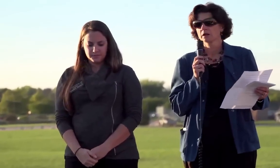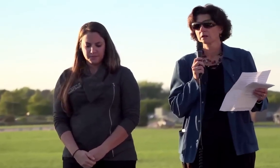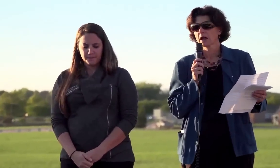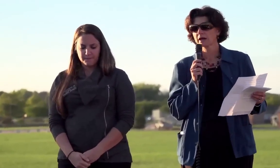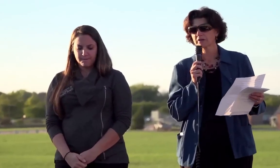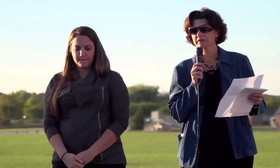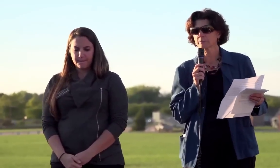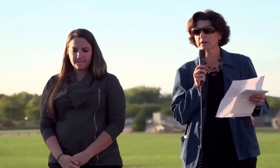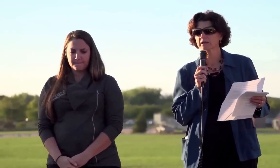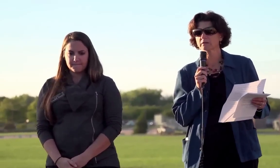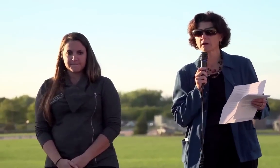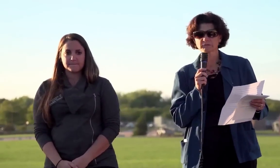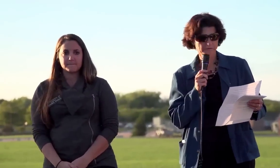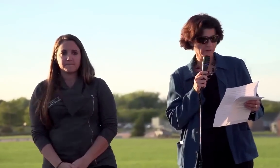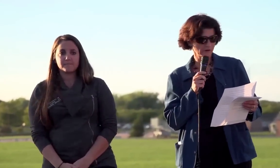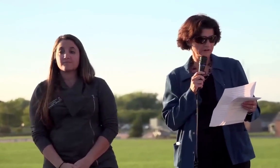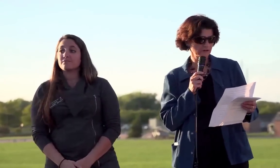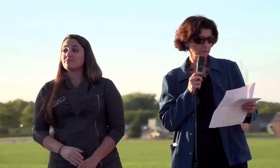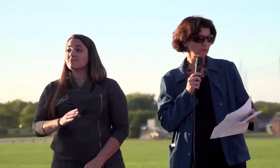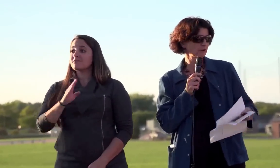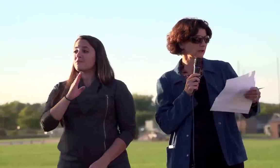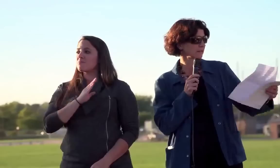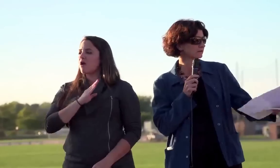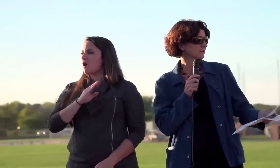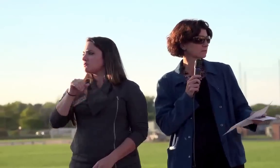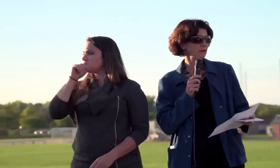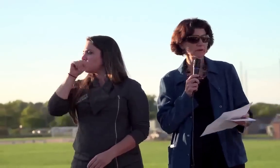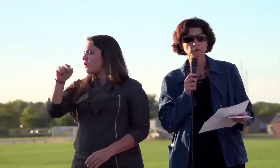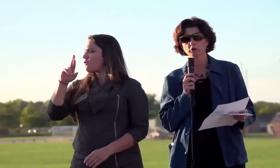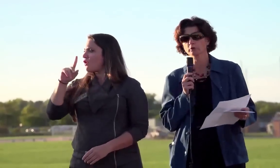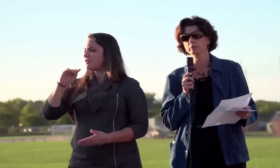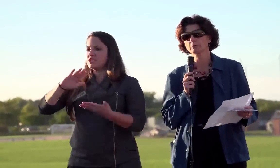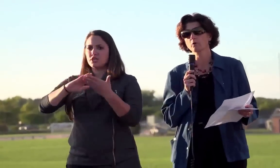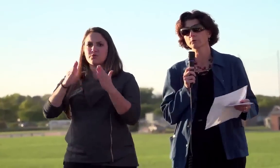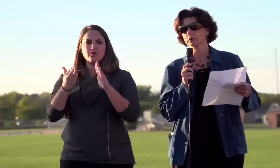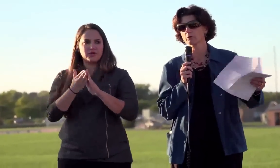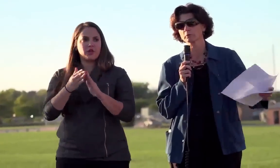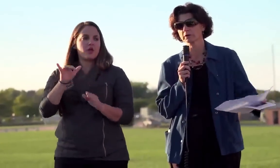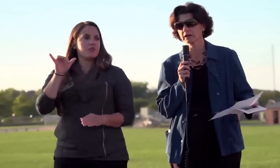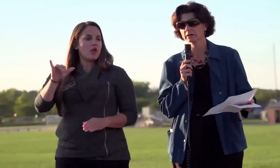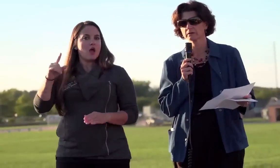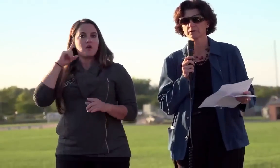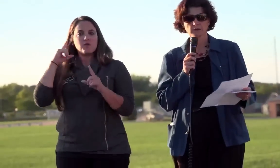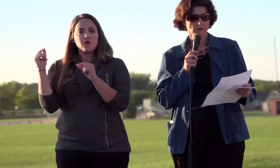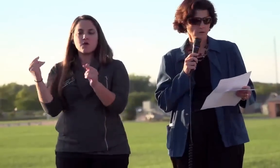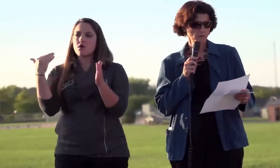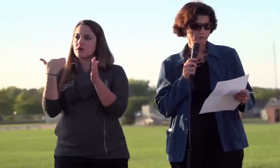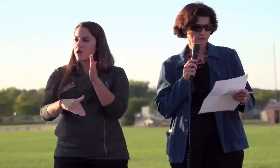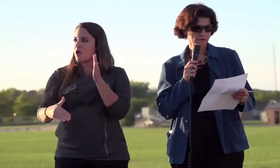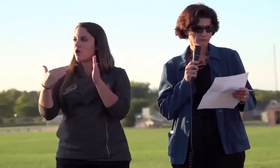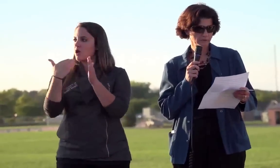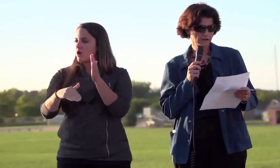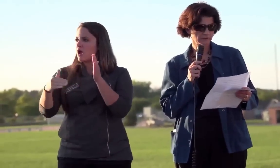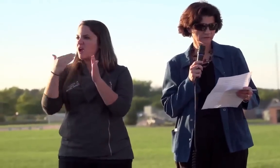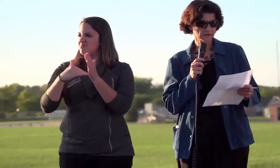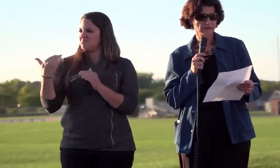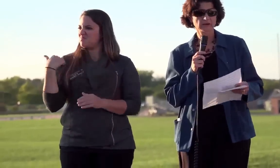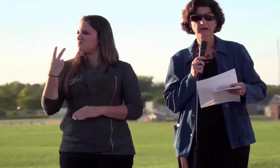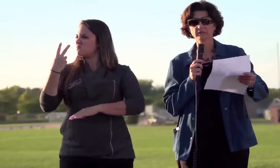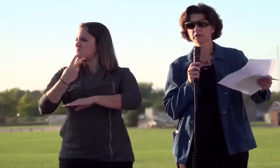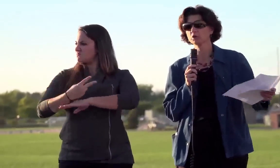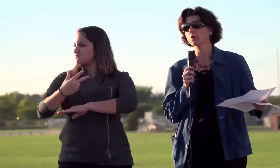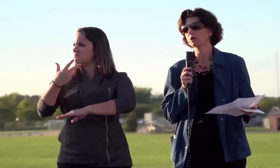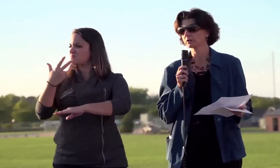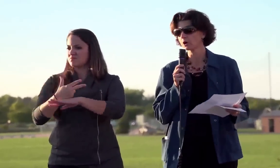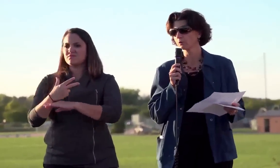Obviously, Ben loved the RIT community, and that's something I've heard over and over again over the last few days. And I think you all